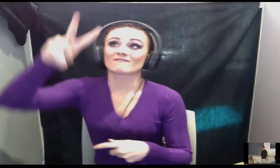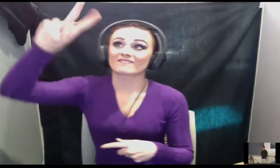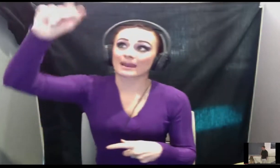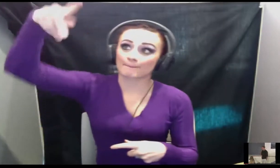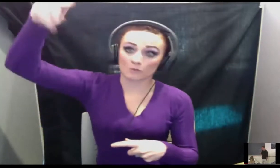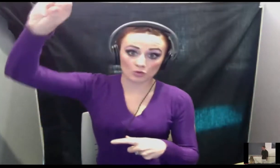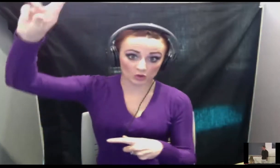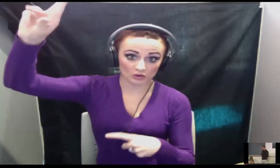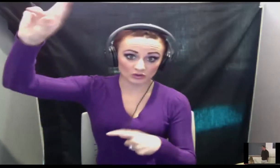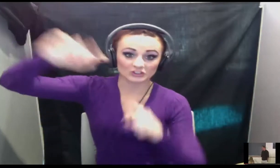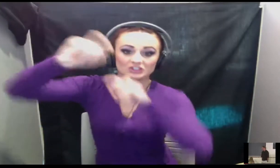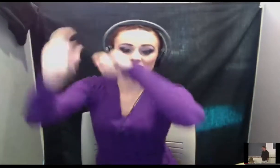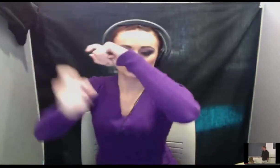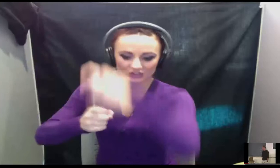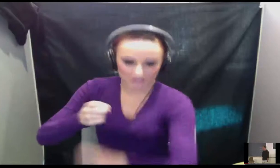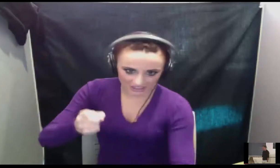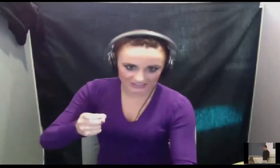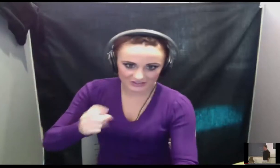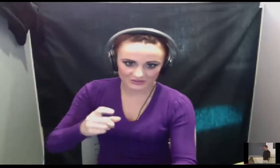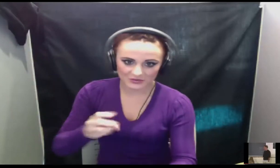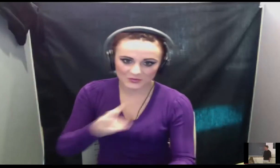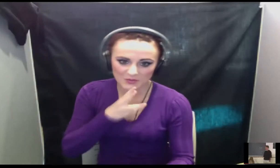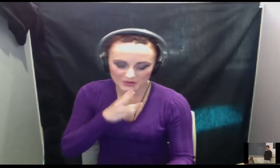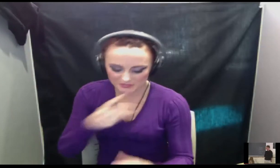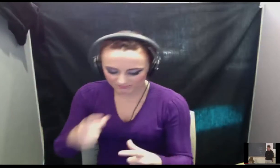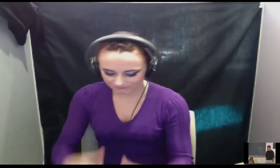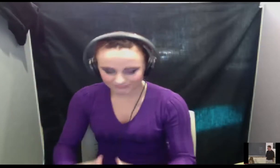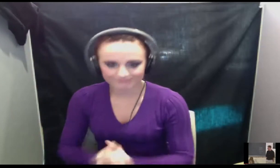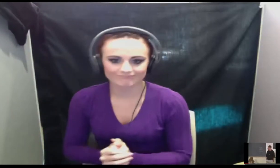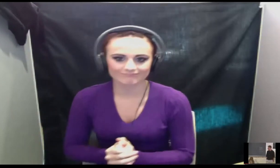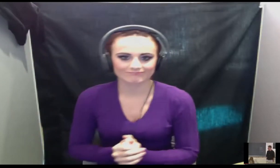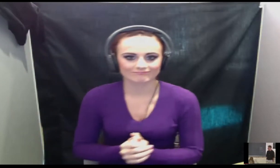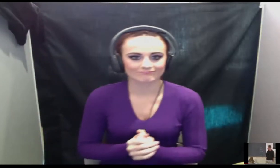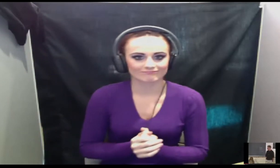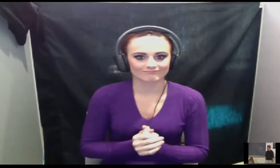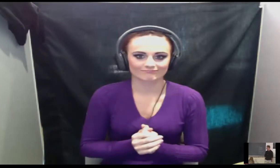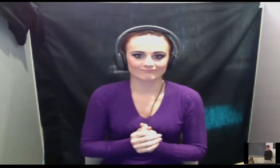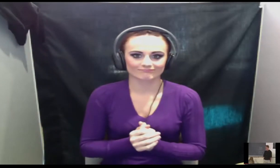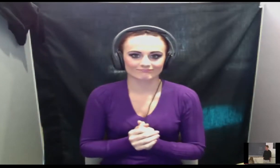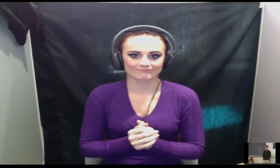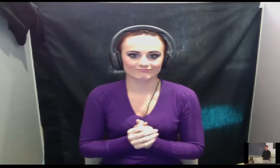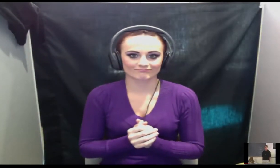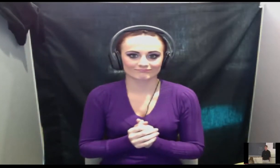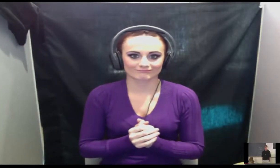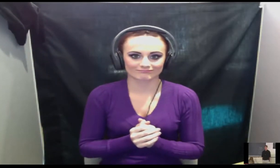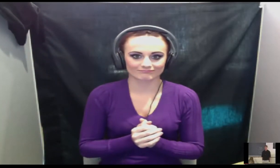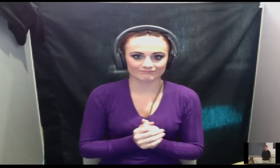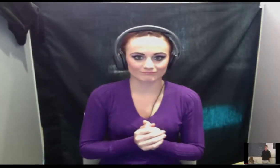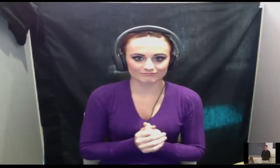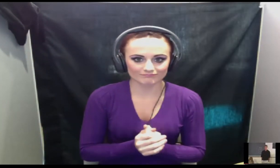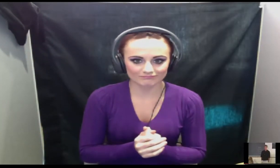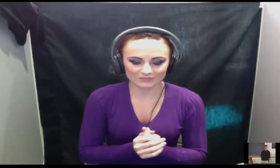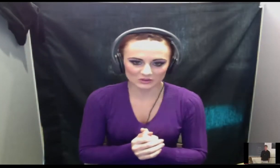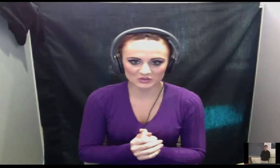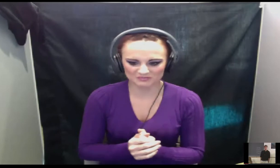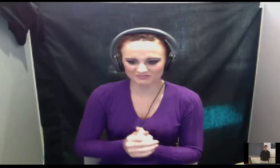Condensation, process in which gaseous water, which happens to be water vapor, is changed into a liquid form, which would be regular